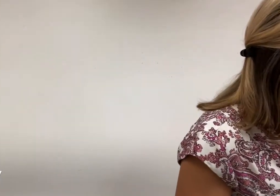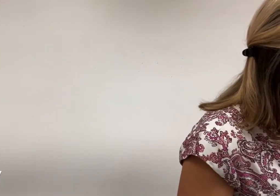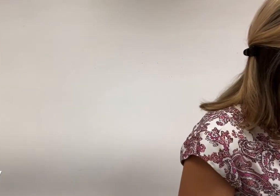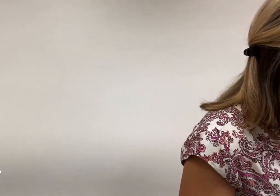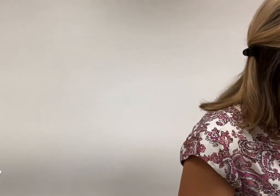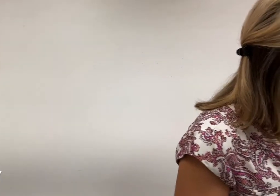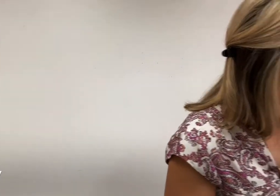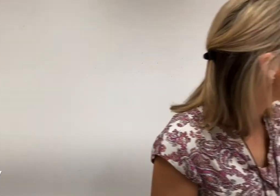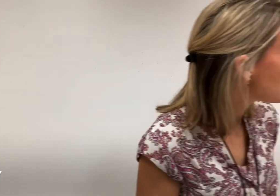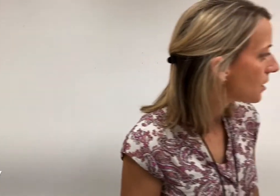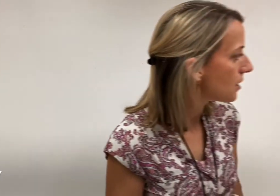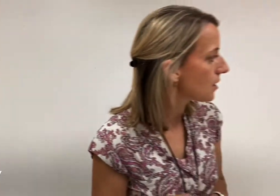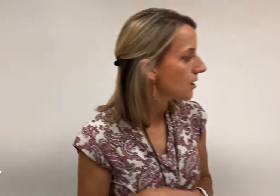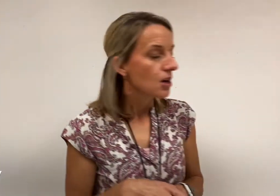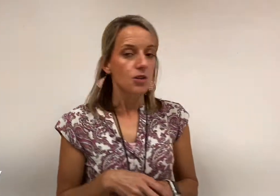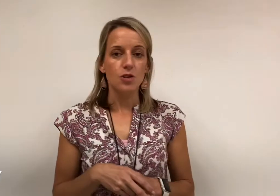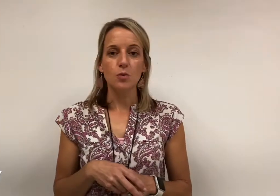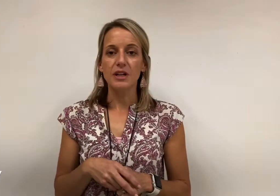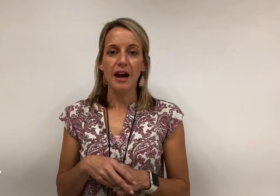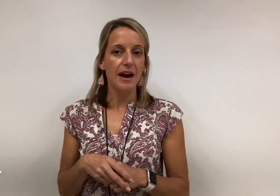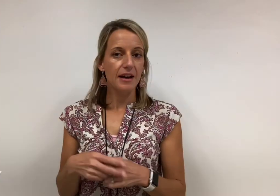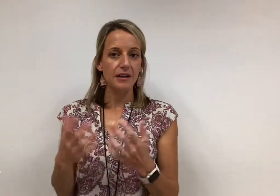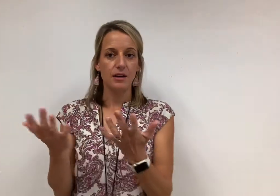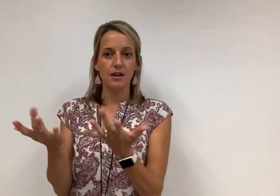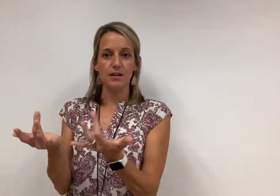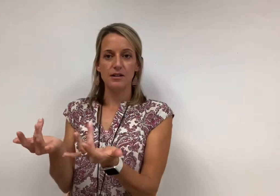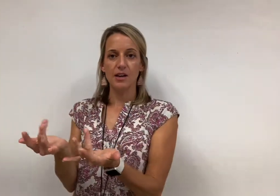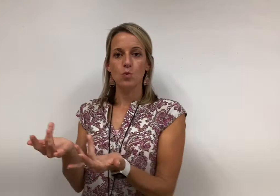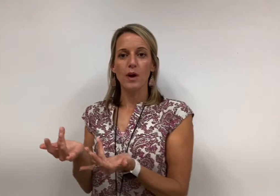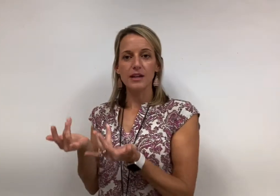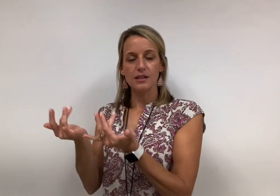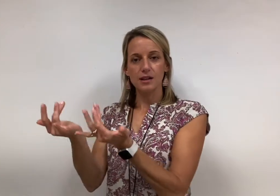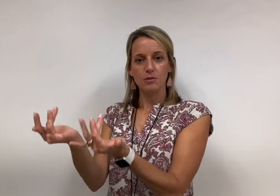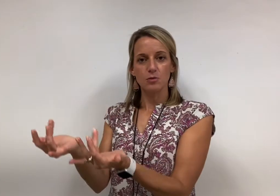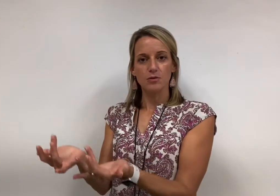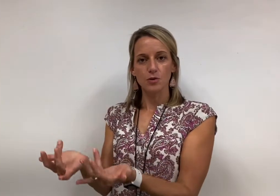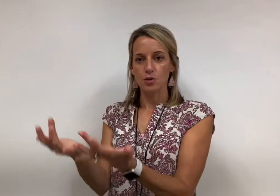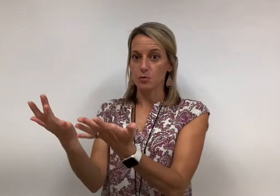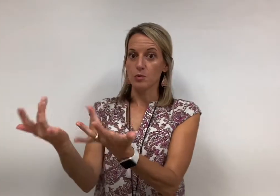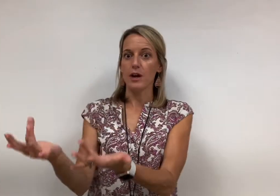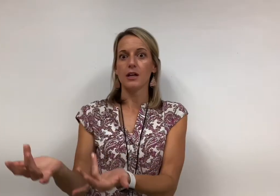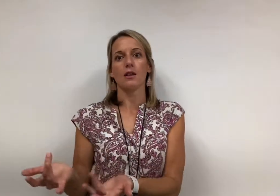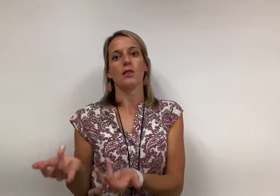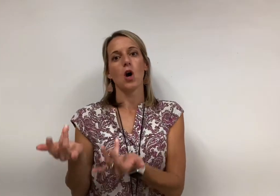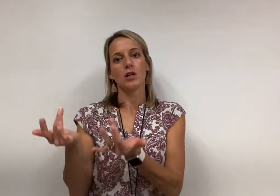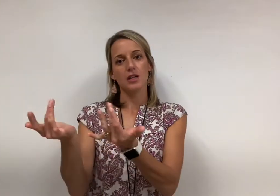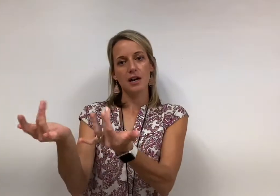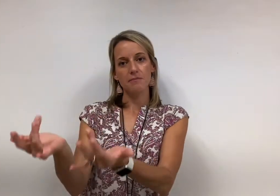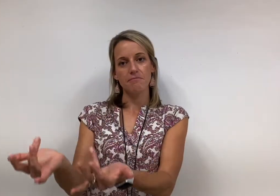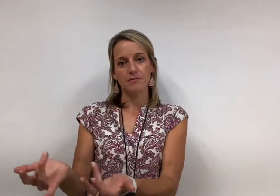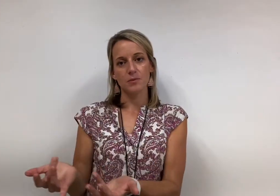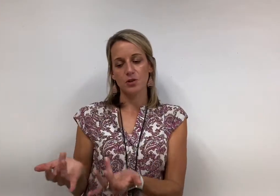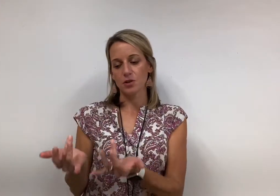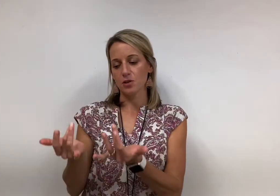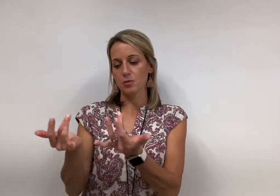Let's see. So we had the sign wait, that was review. You can be waiting a long time, circular motion,